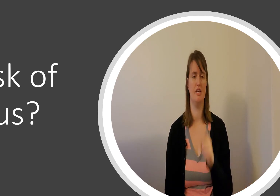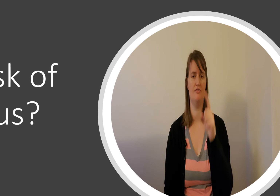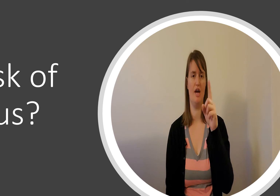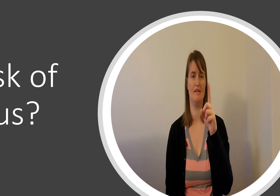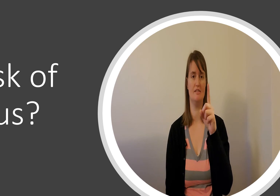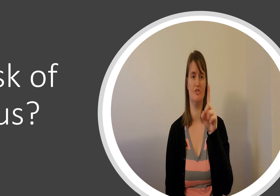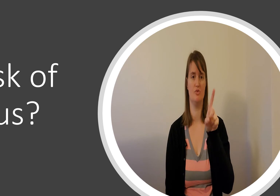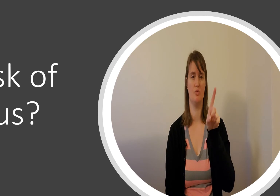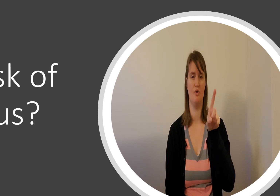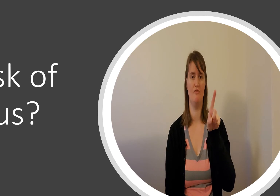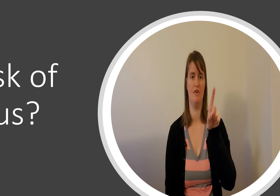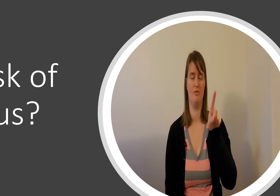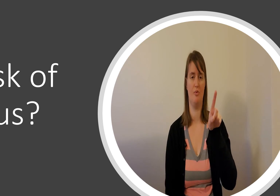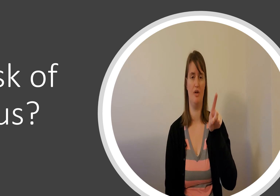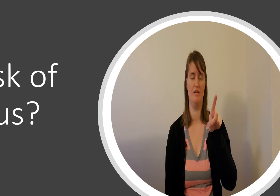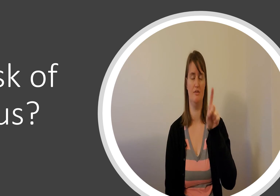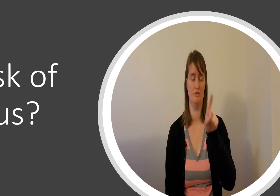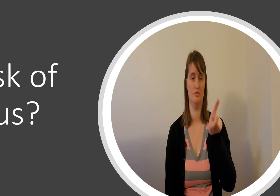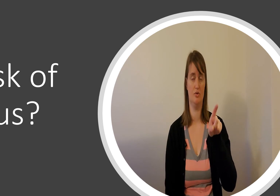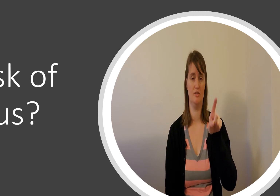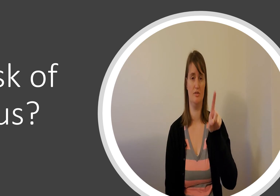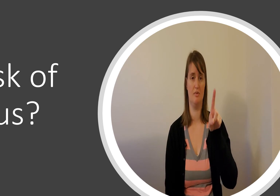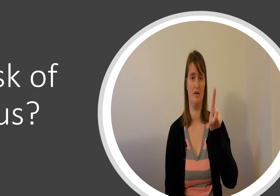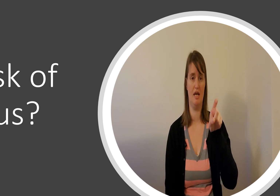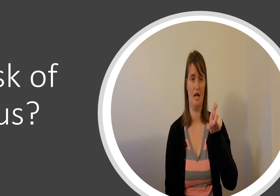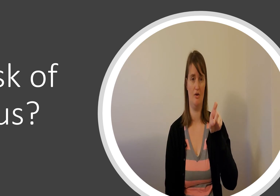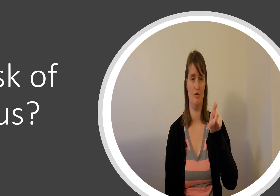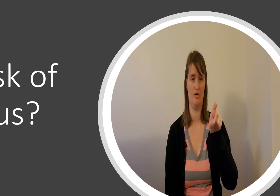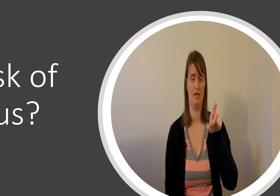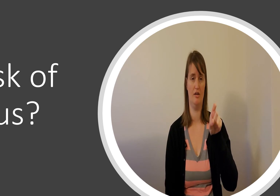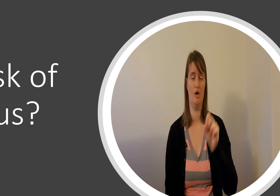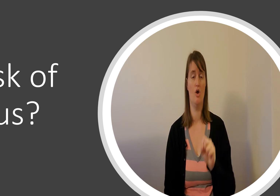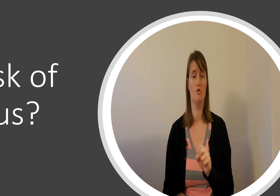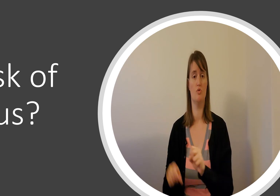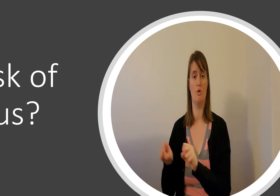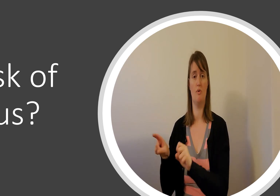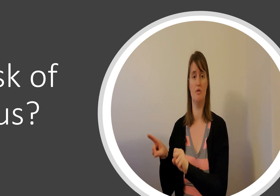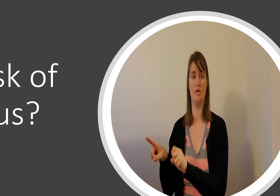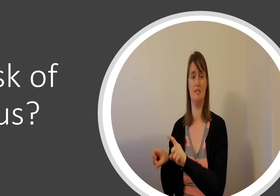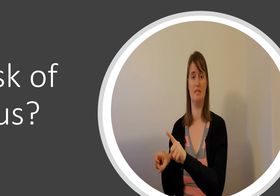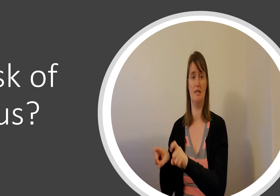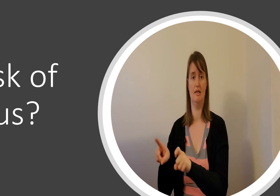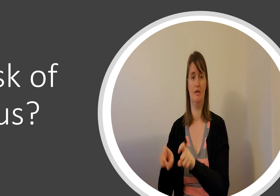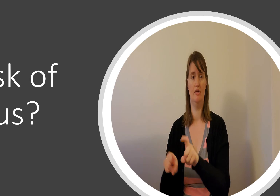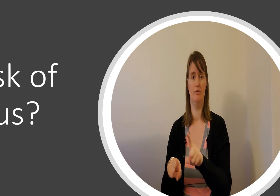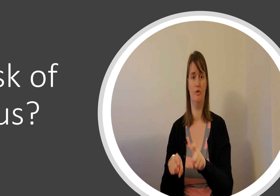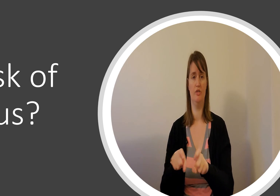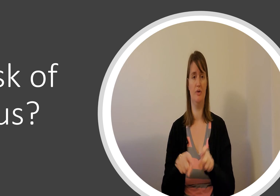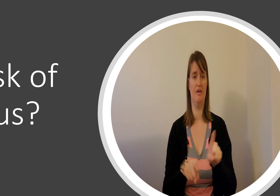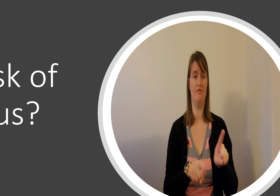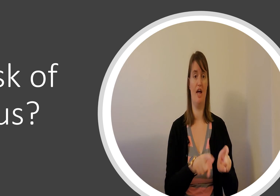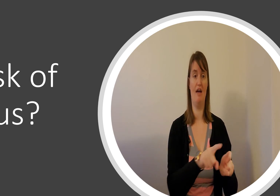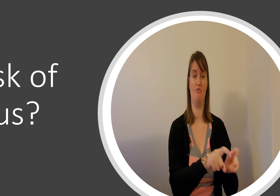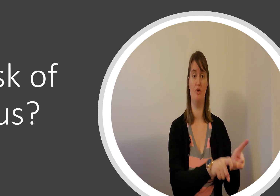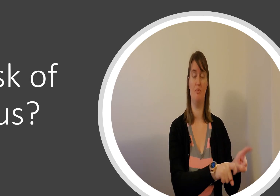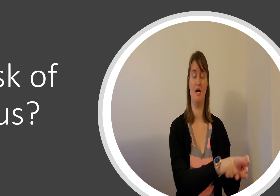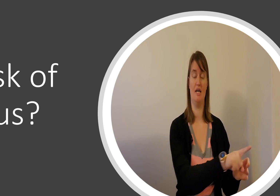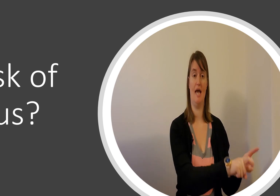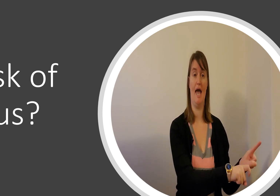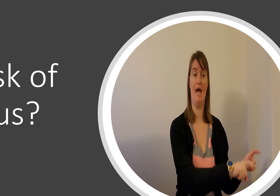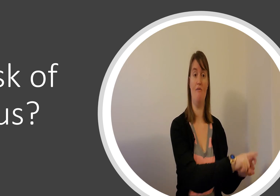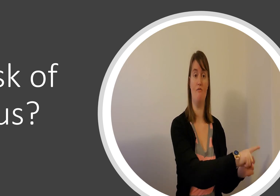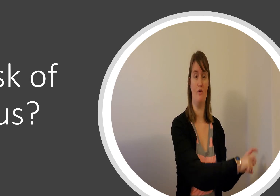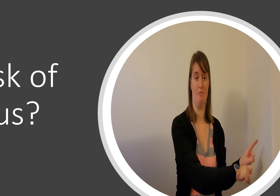So the sign for ask is just with one finger pointed towards somebody and crooking it. So what we're doing is we're doing it for